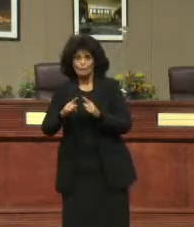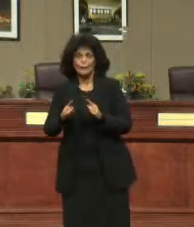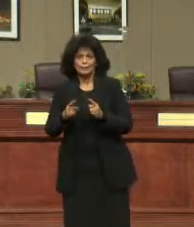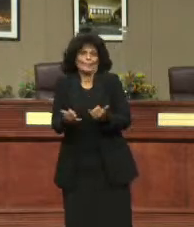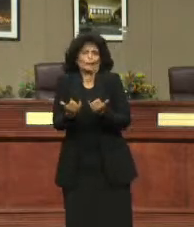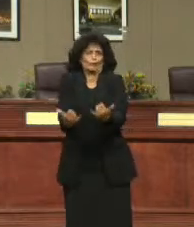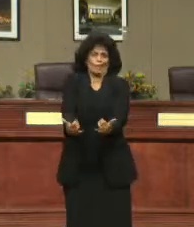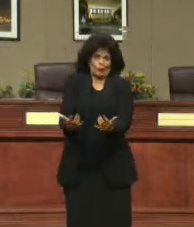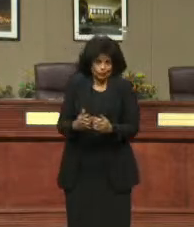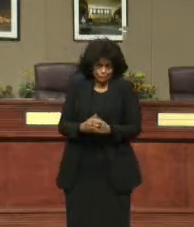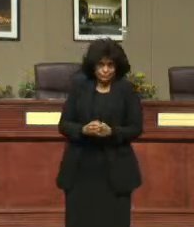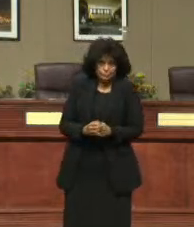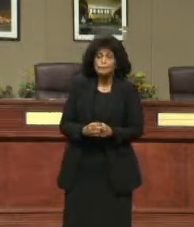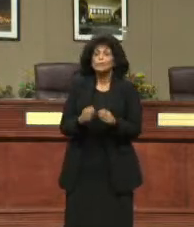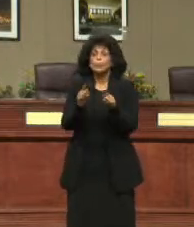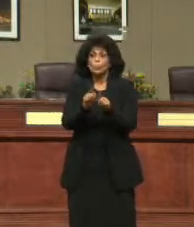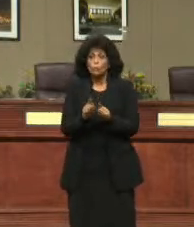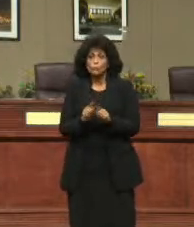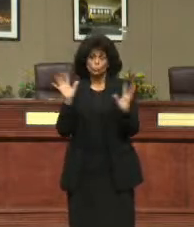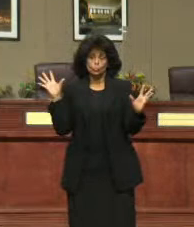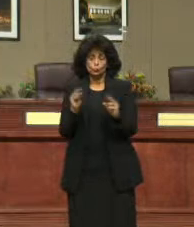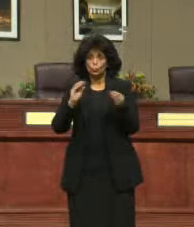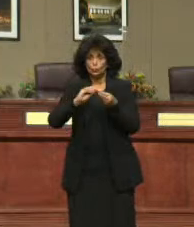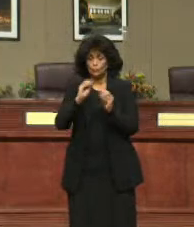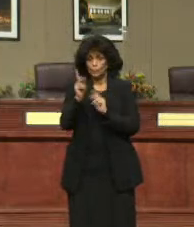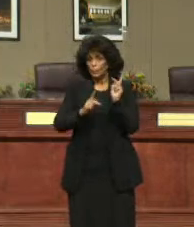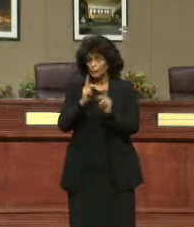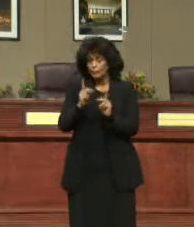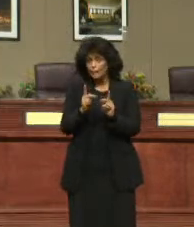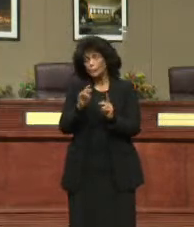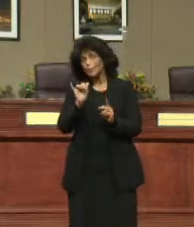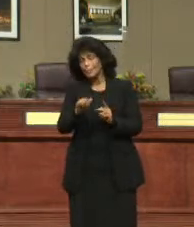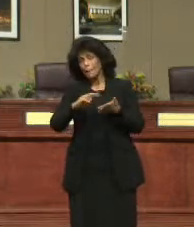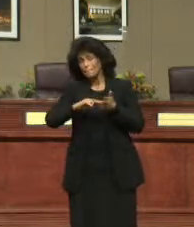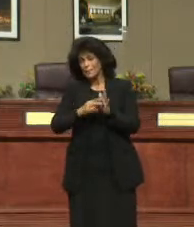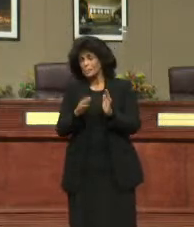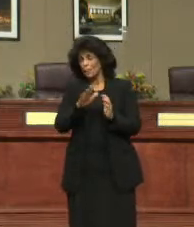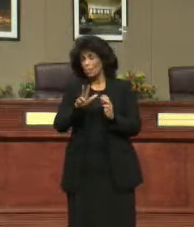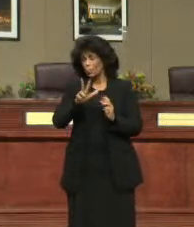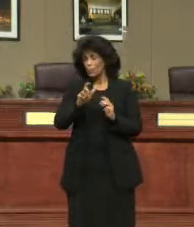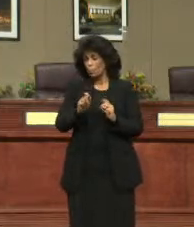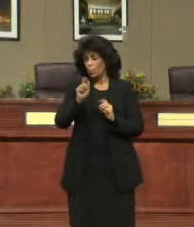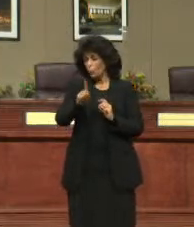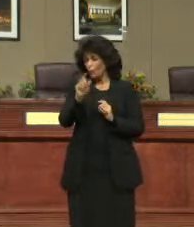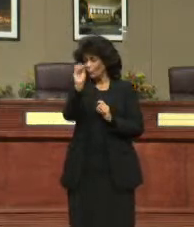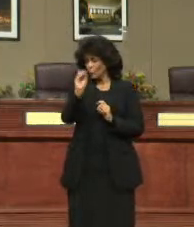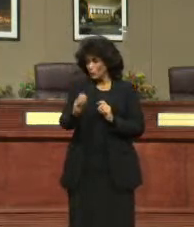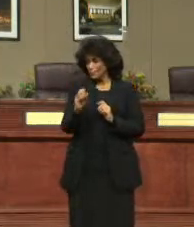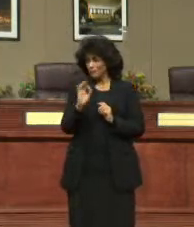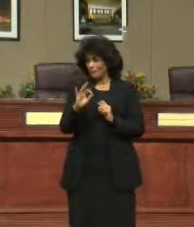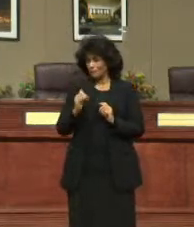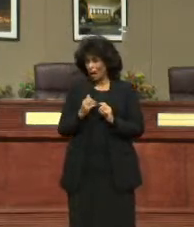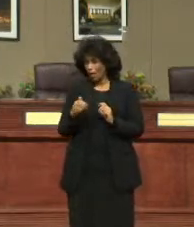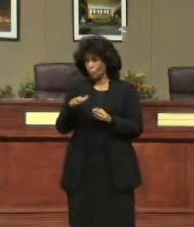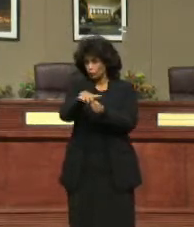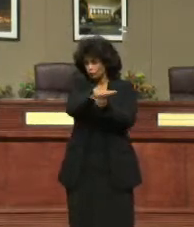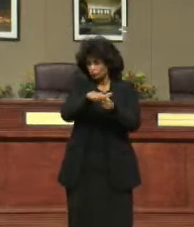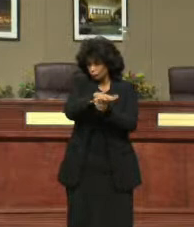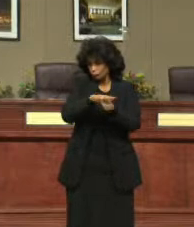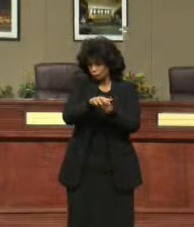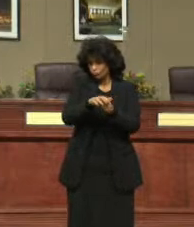total number of those vaccinated represents about 3.1% of our county population. And that number